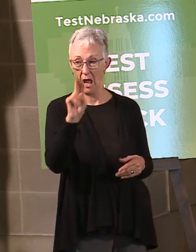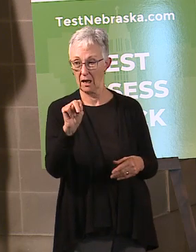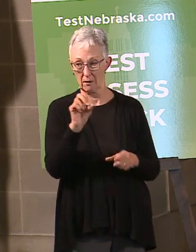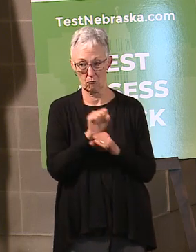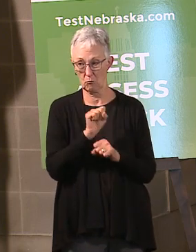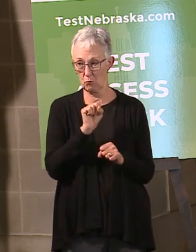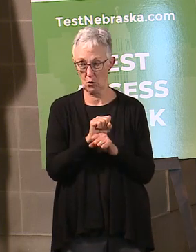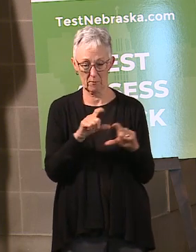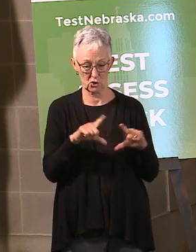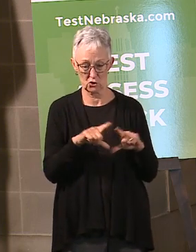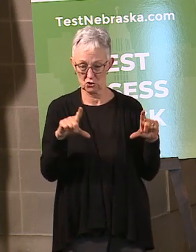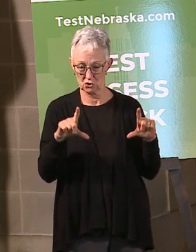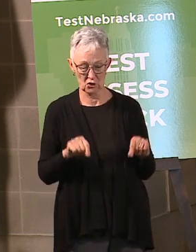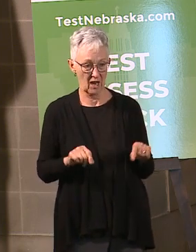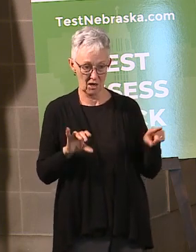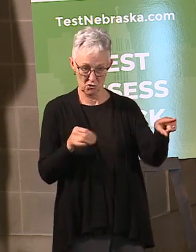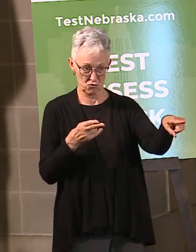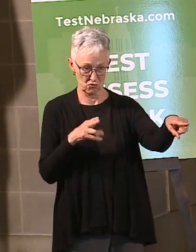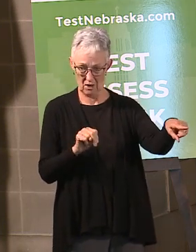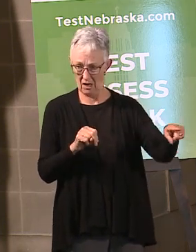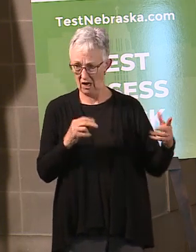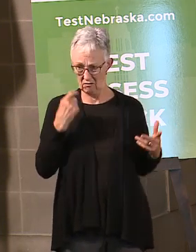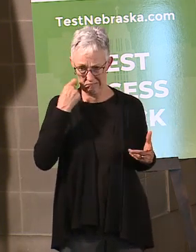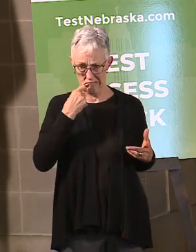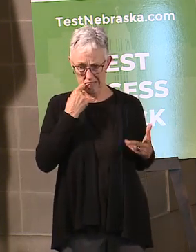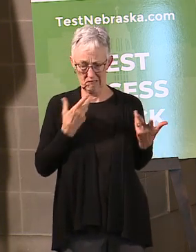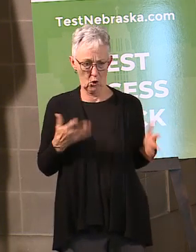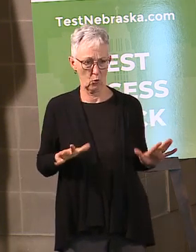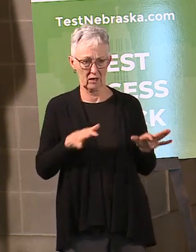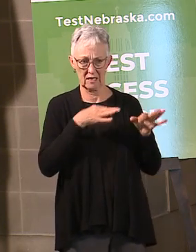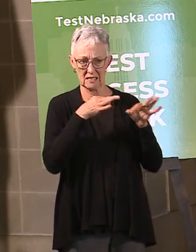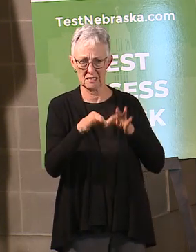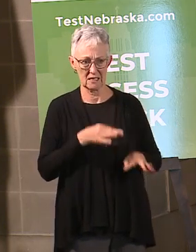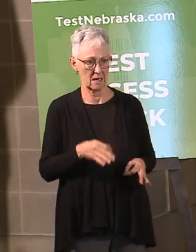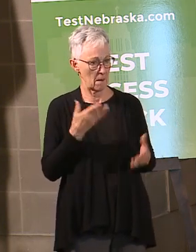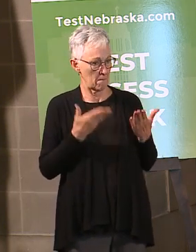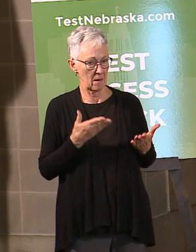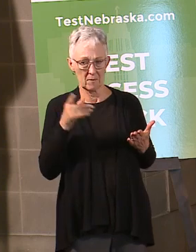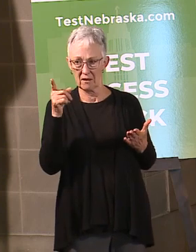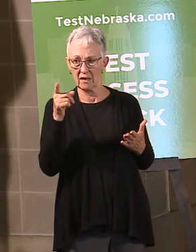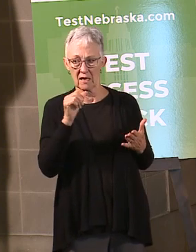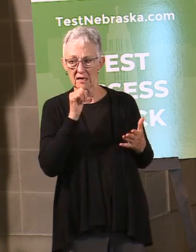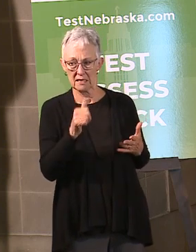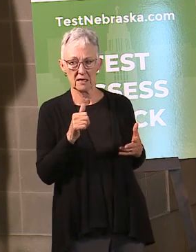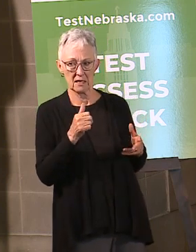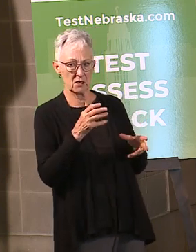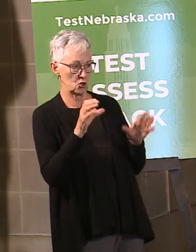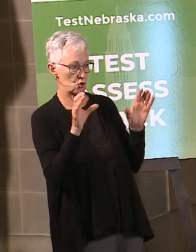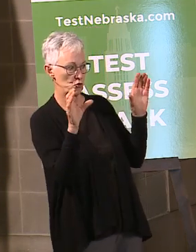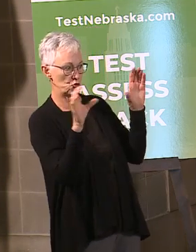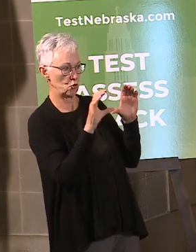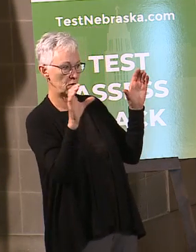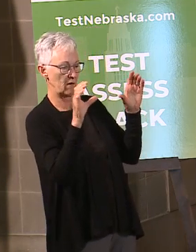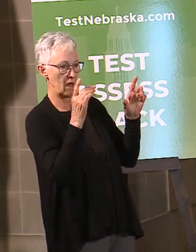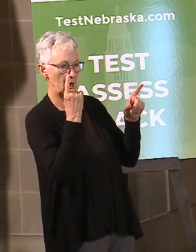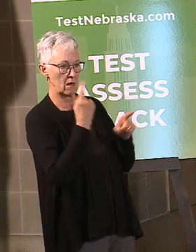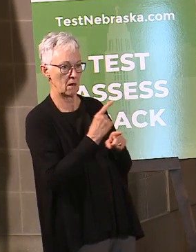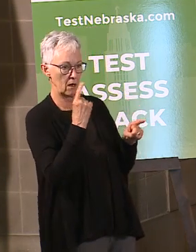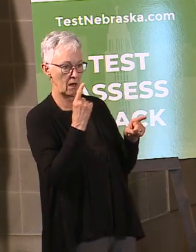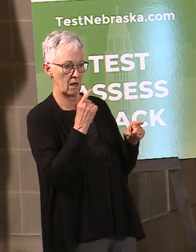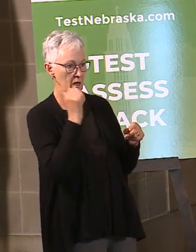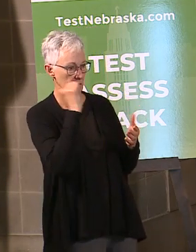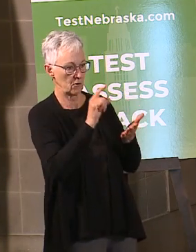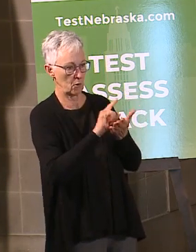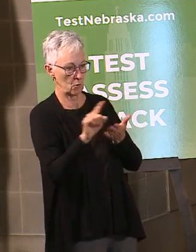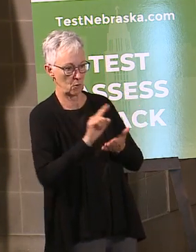about it already. I think especially if somebody's been waiting a long time, it could be that certification issue that they were talking about. Maybe they haven't gone in and recertified